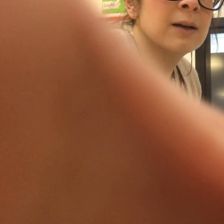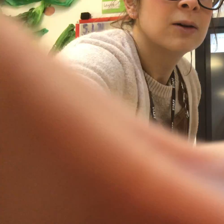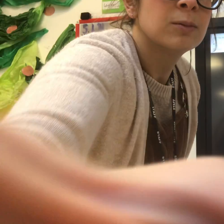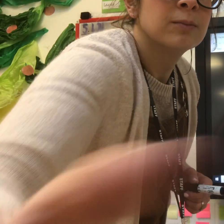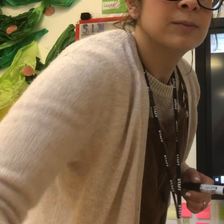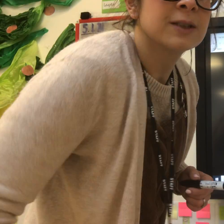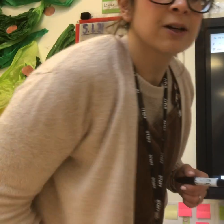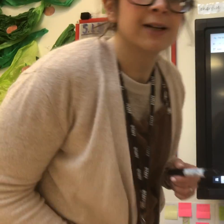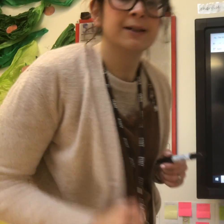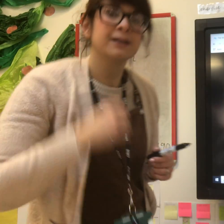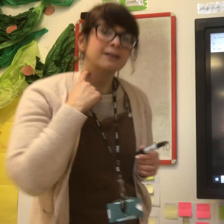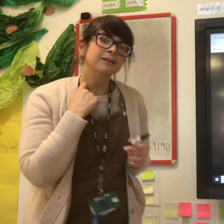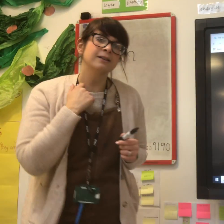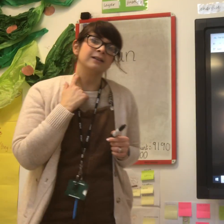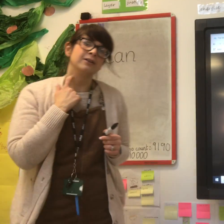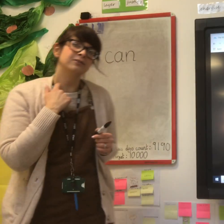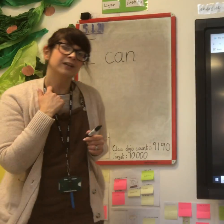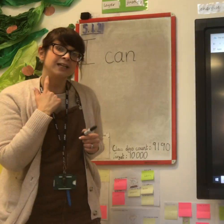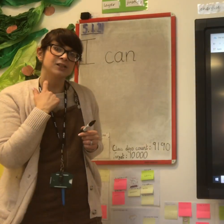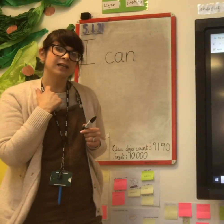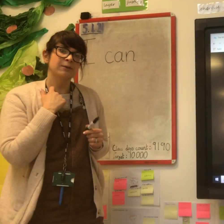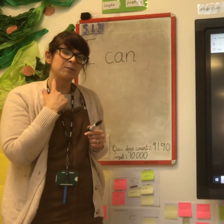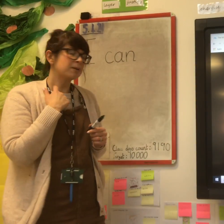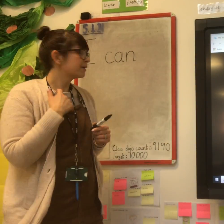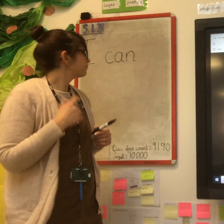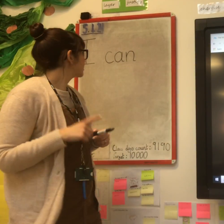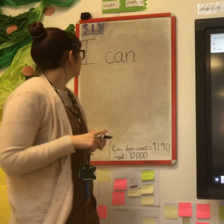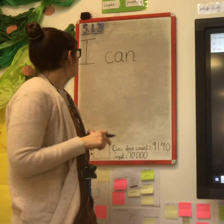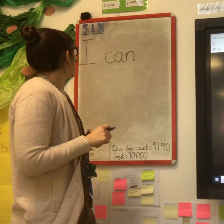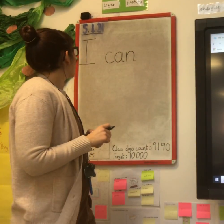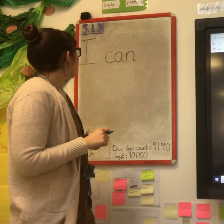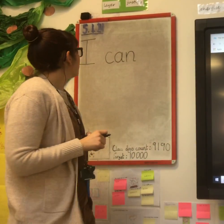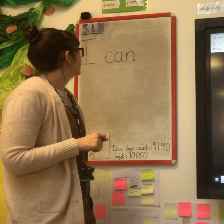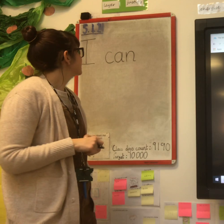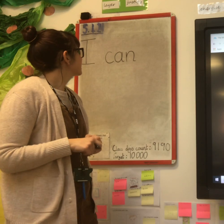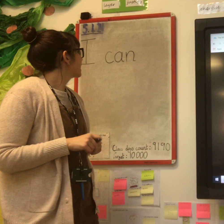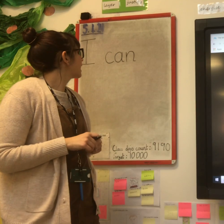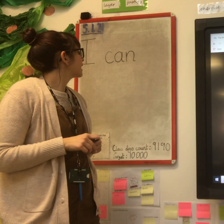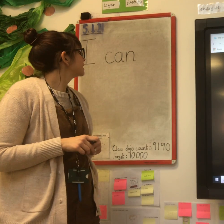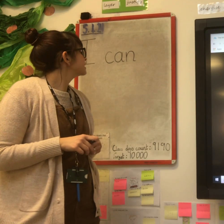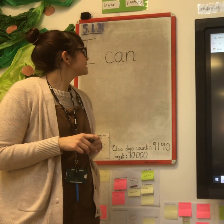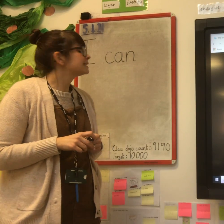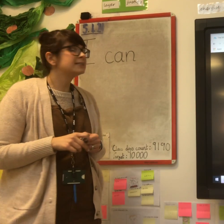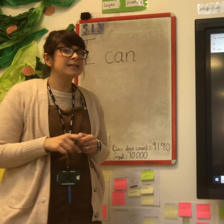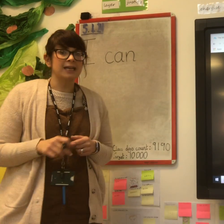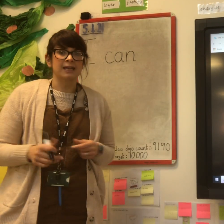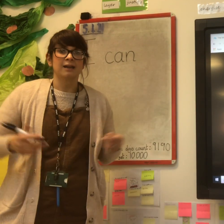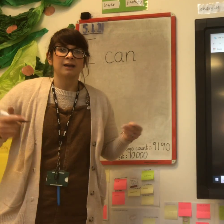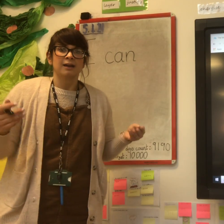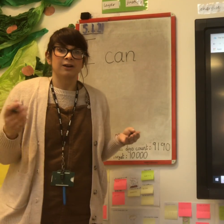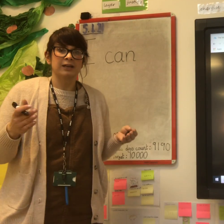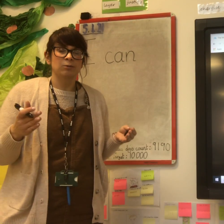Oh, sorry. Notification came up on my phone. I can see. Okay, we